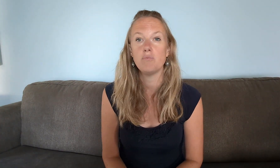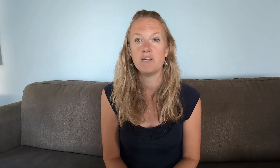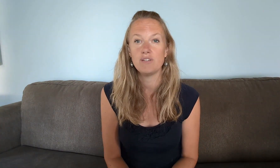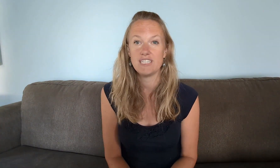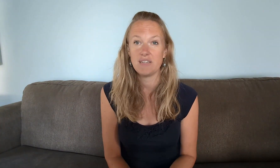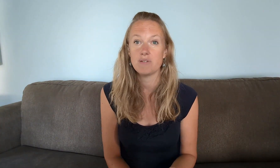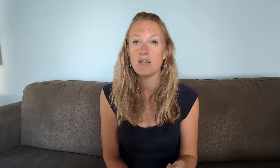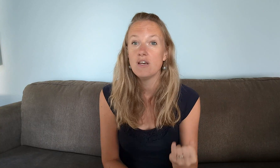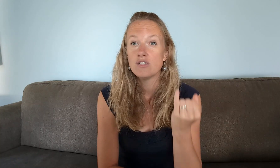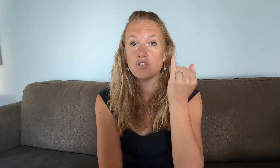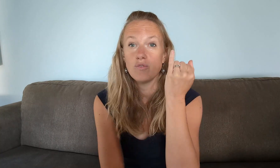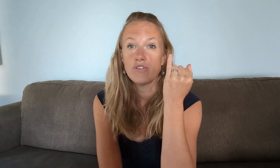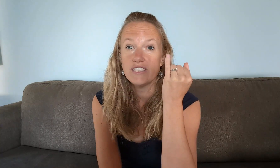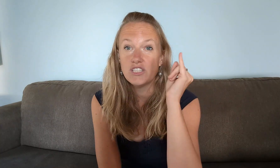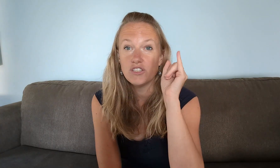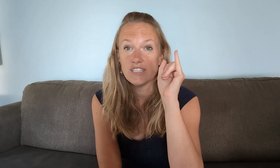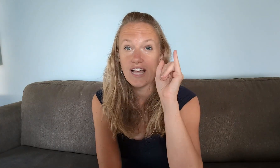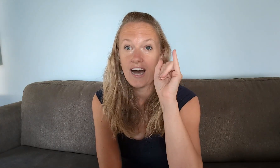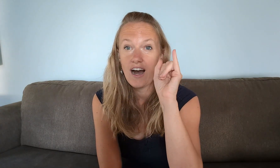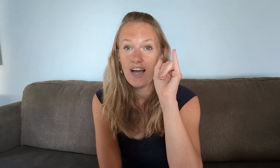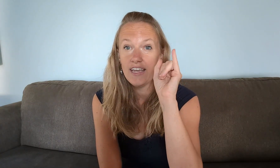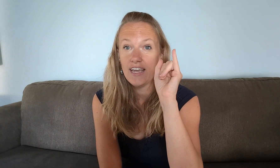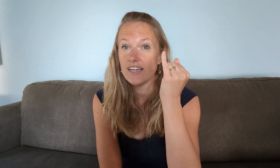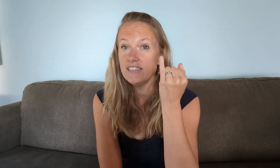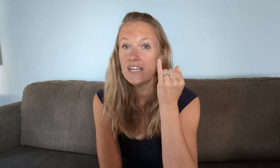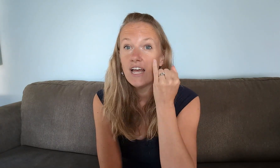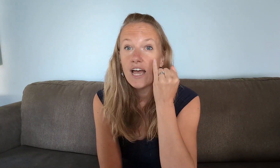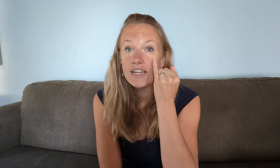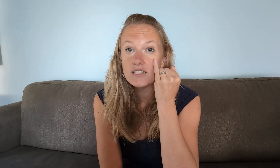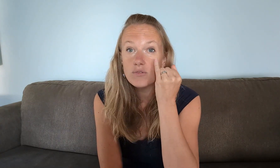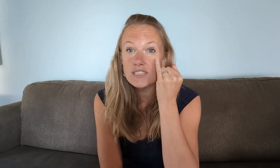been redeemed. So for this, you're using that I hand, and it's almost like